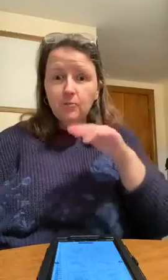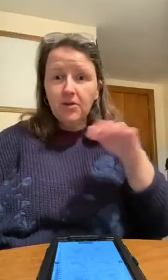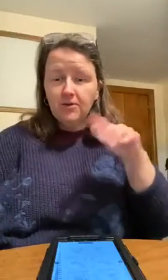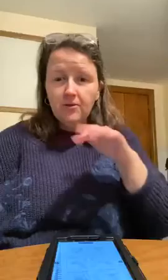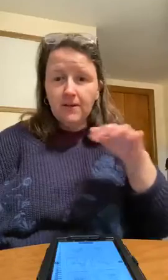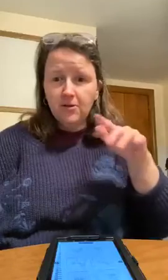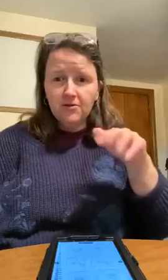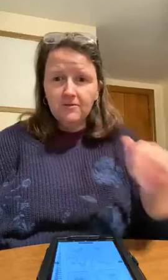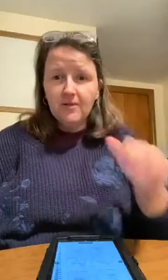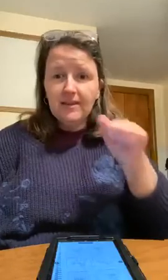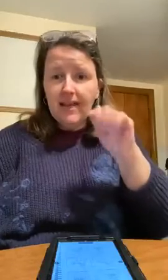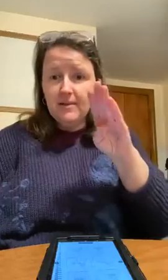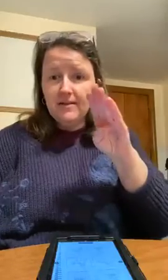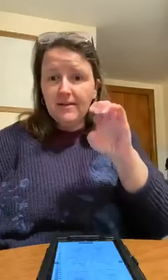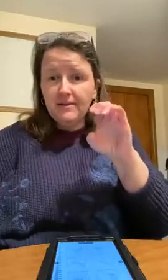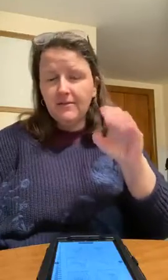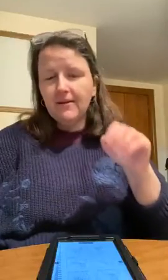your fingers, with the ABCs, okay?